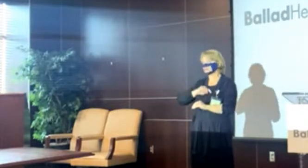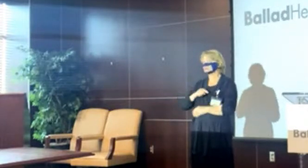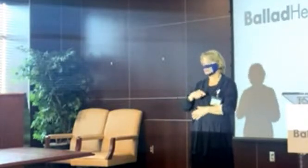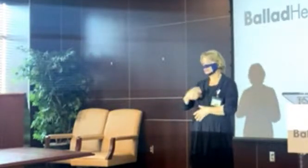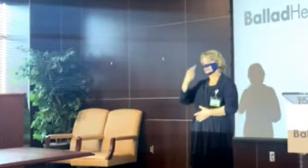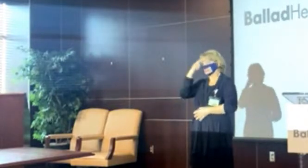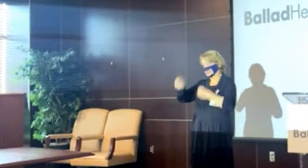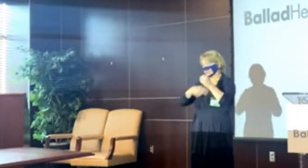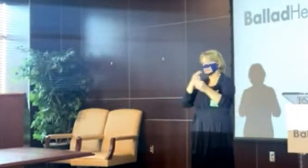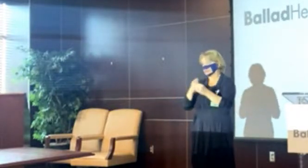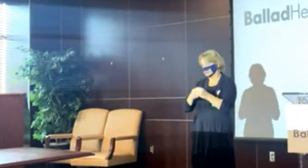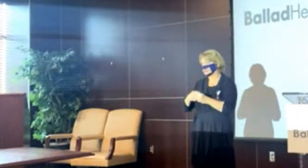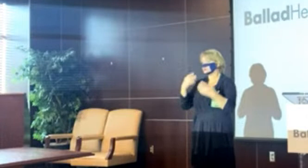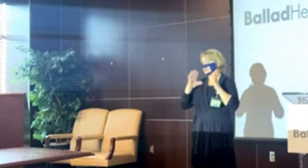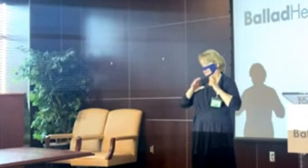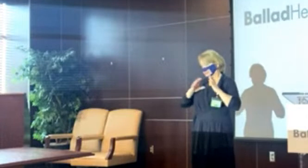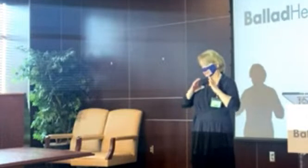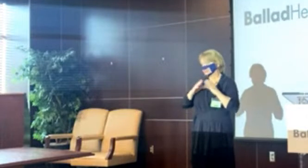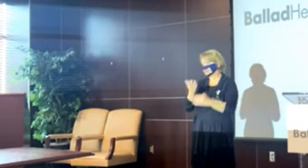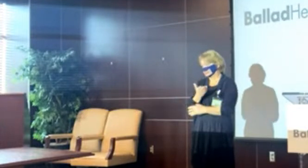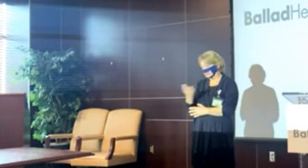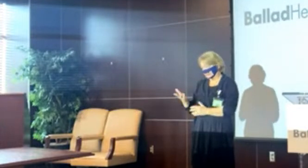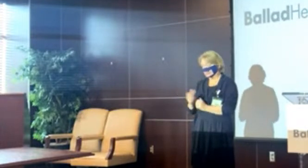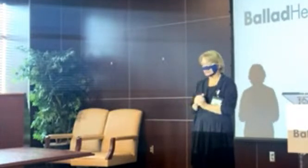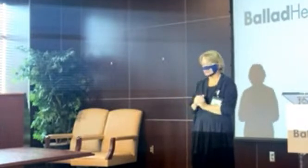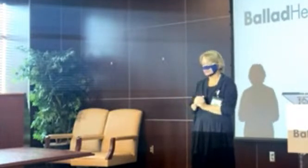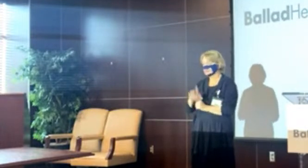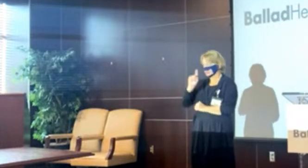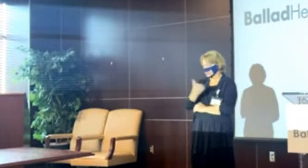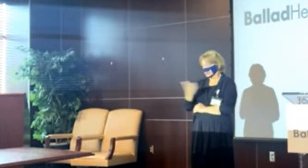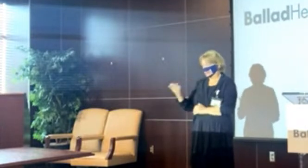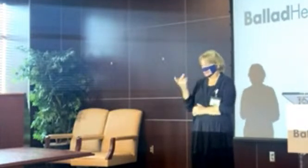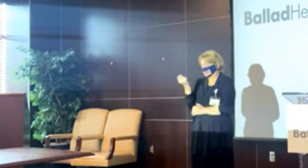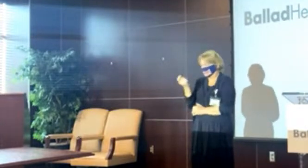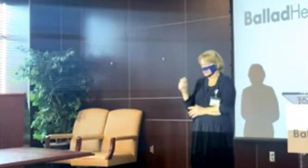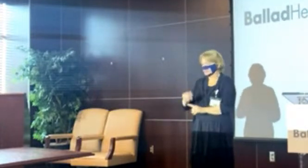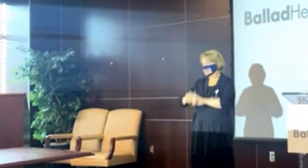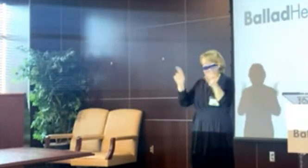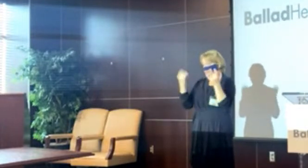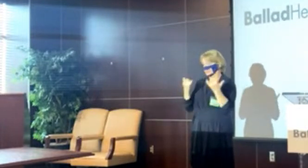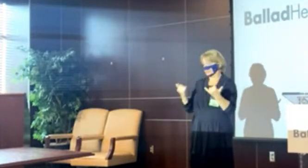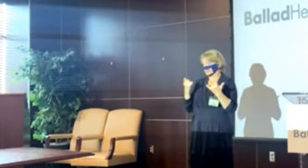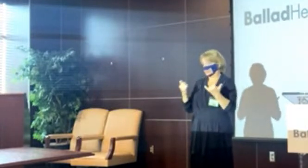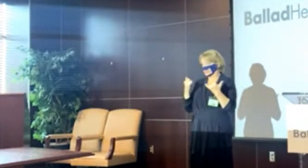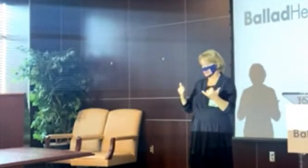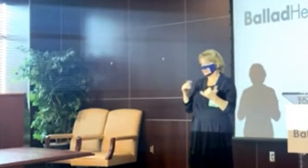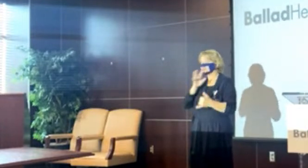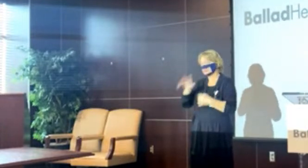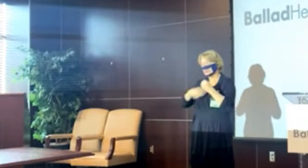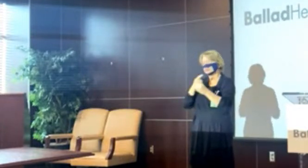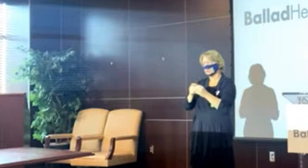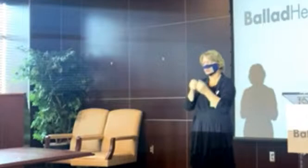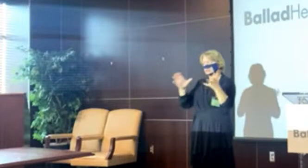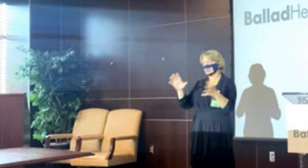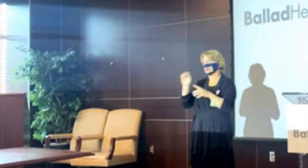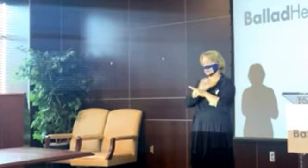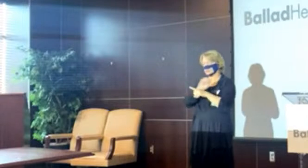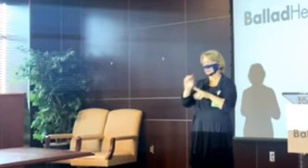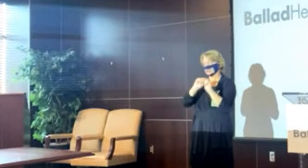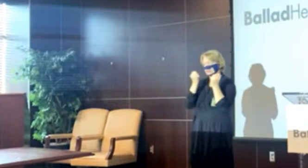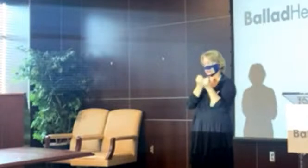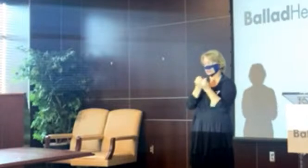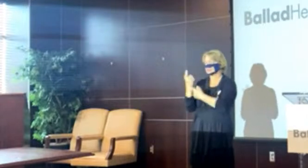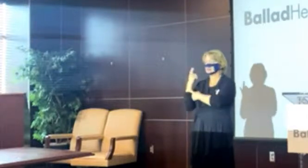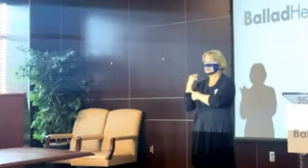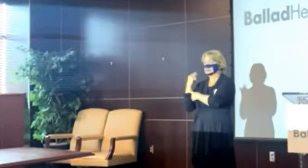things like that. One thing that's a little different now, and we talk about this pretty often in our operations team, is last year